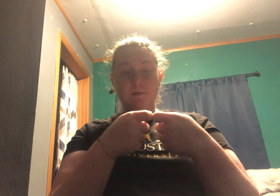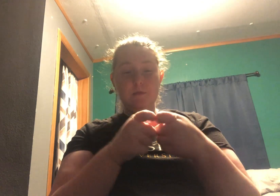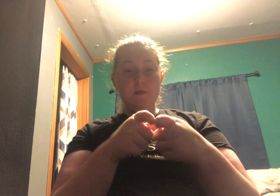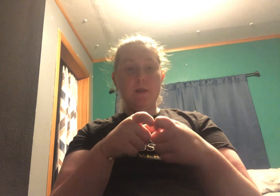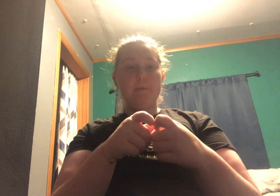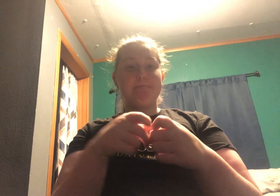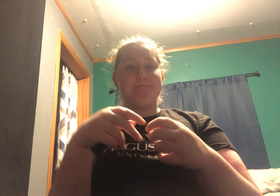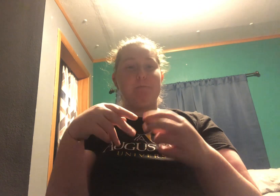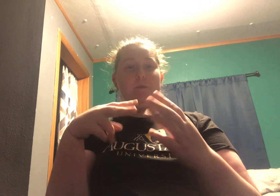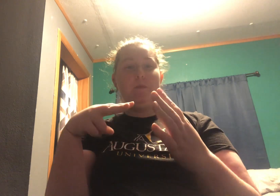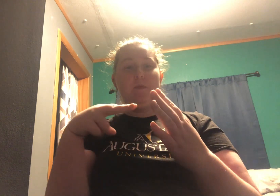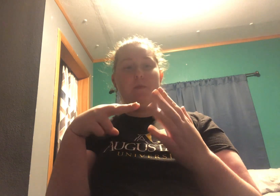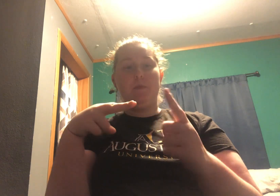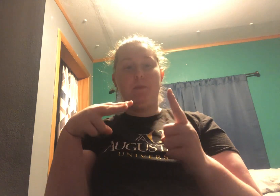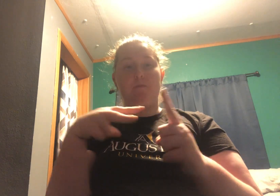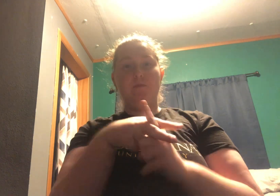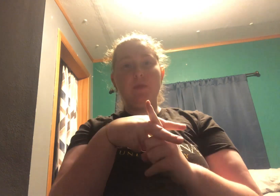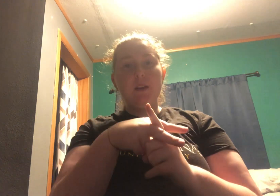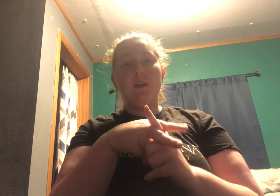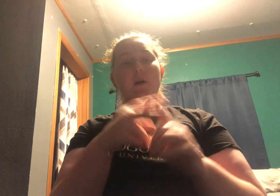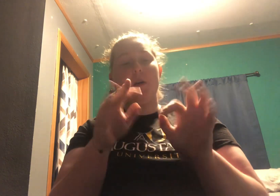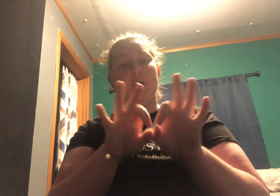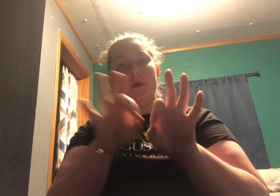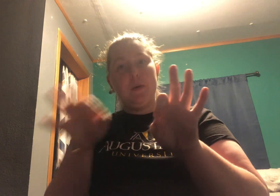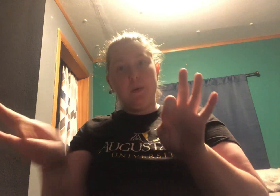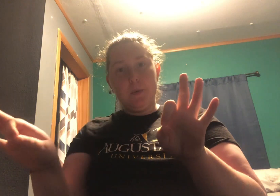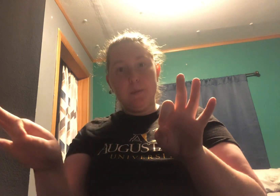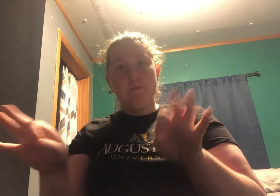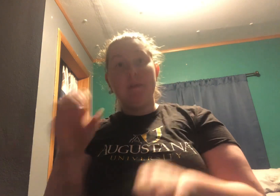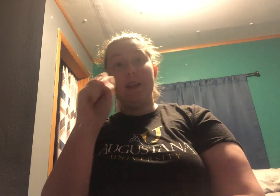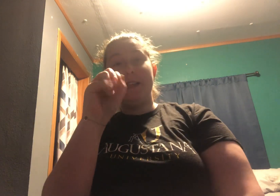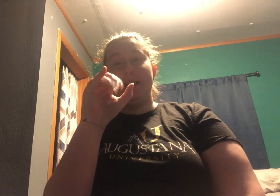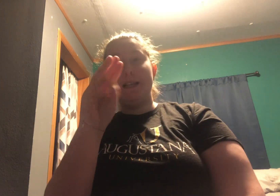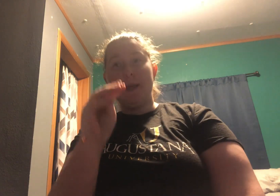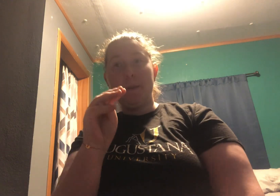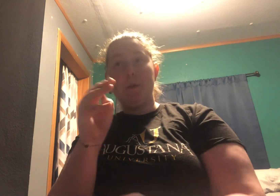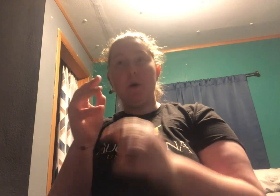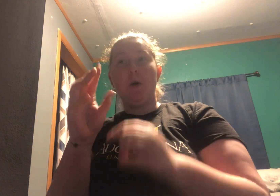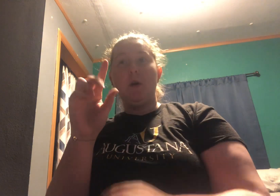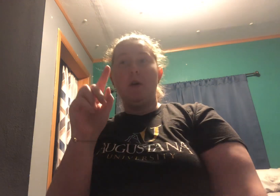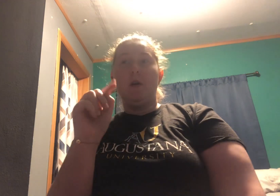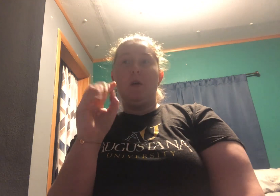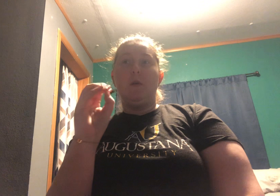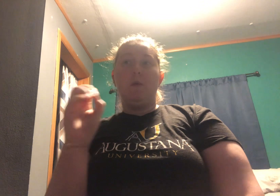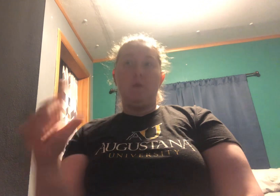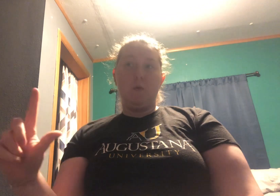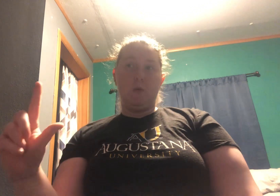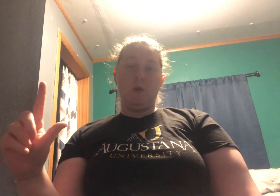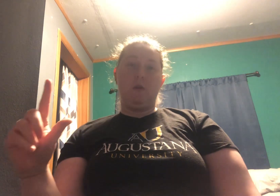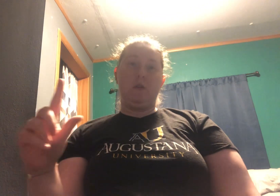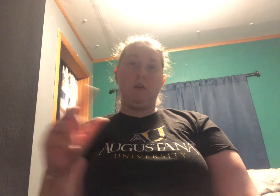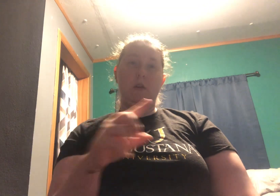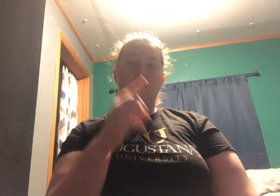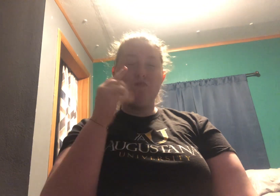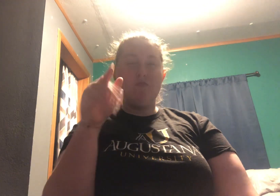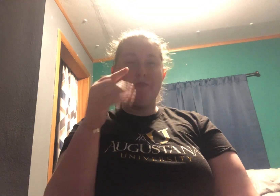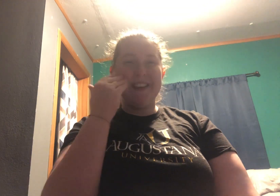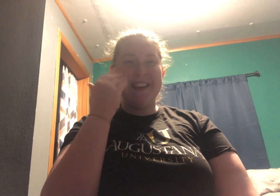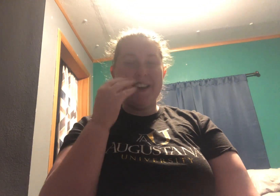those little tools that you use to take out your SIM card? Those are called SIM tools. Okay, so there's probably a SIM tool in there.